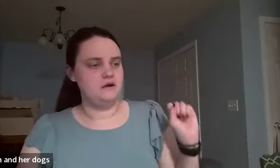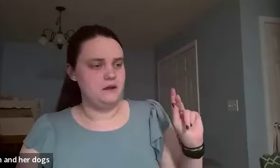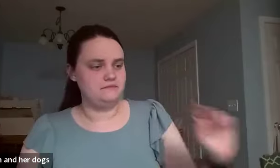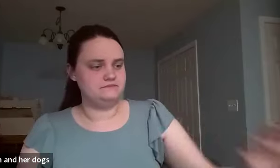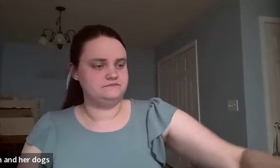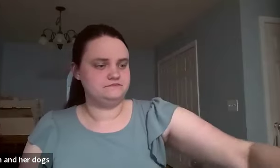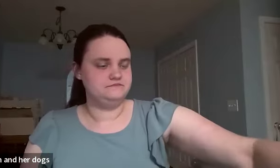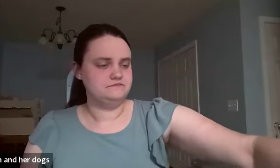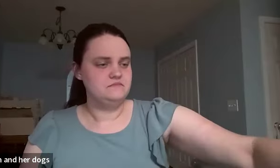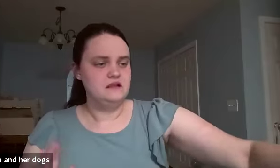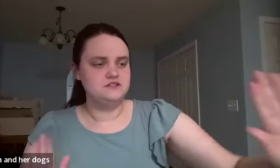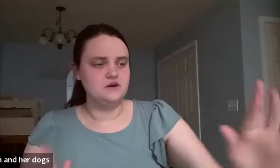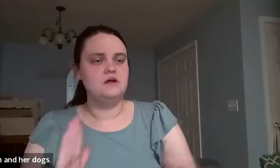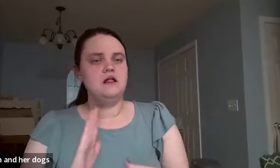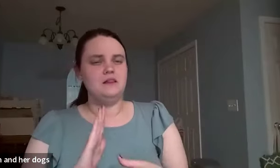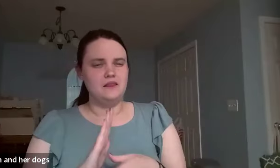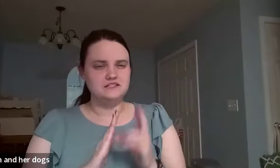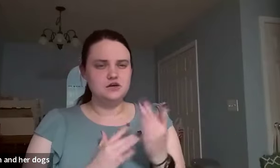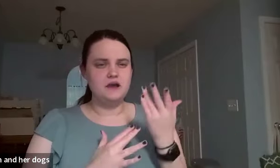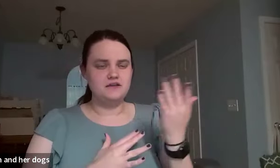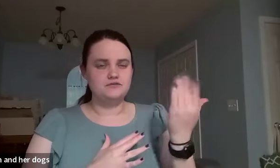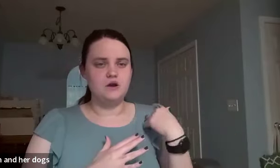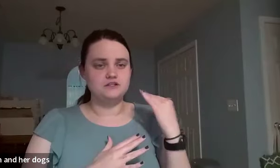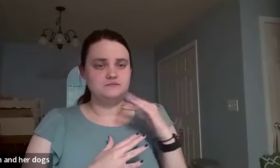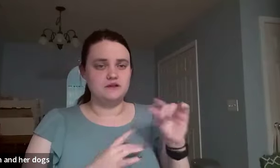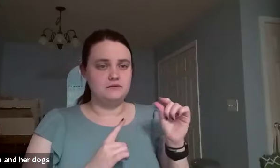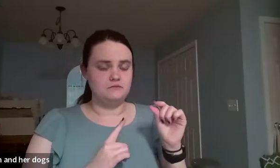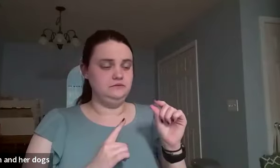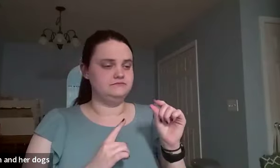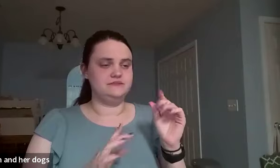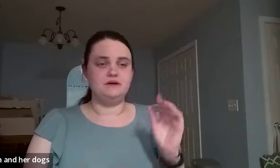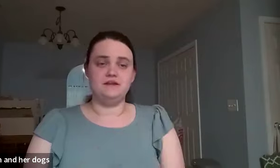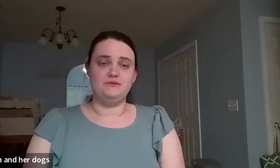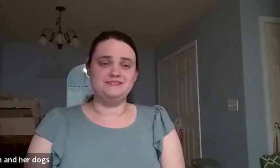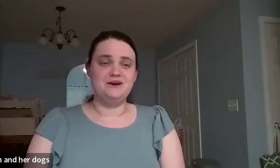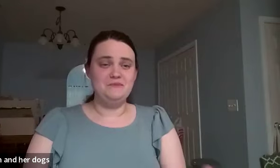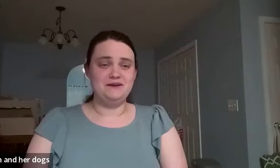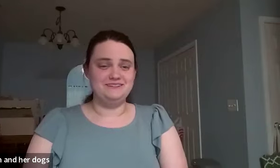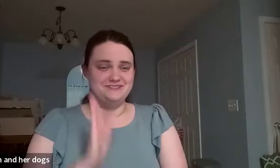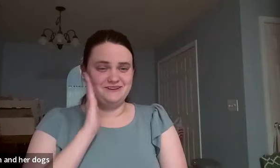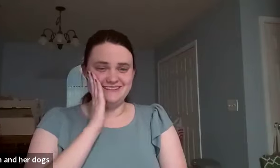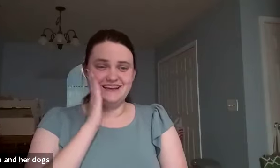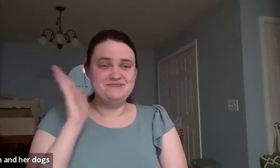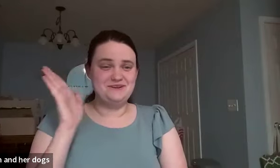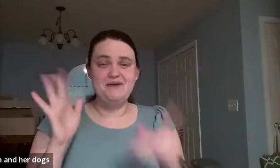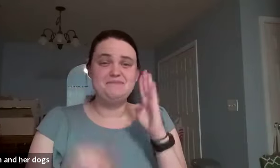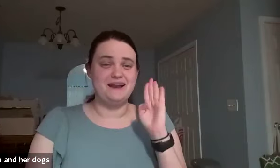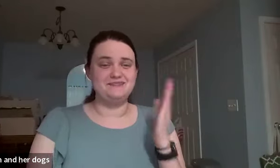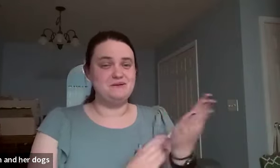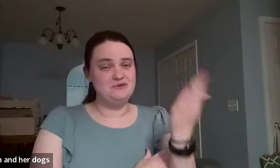Okay. So let's go back through our spelling words. Oh my goodness, you guys. I'm sorry. I went back to my